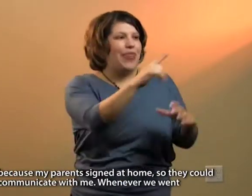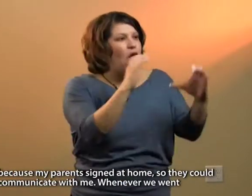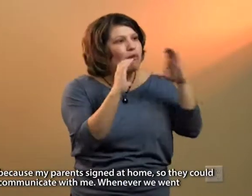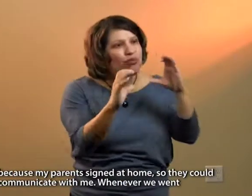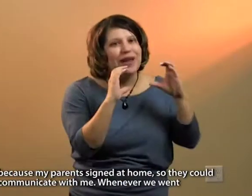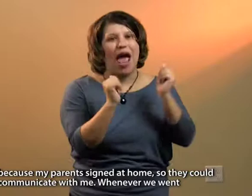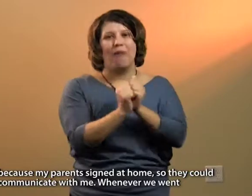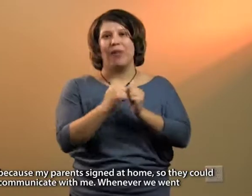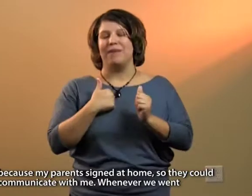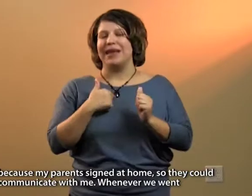at home